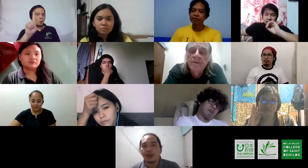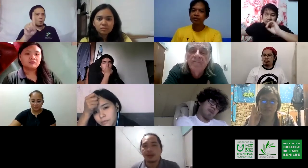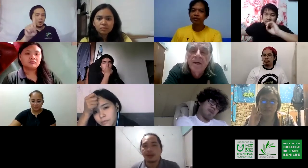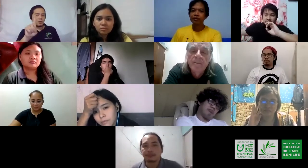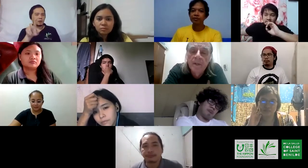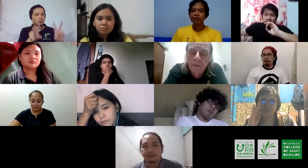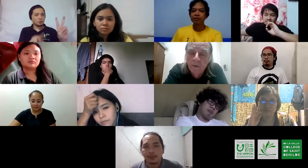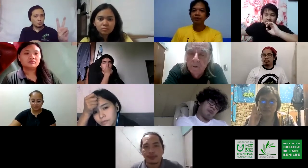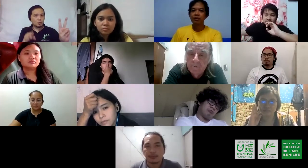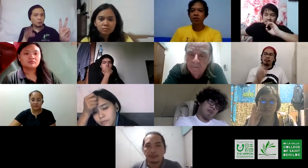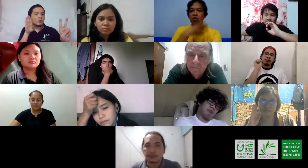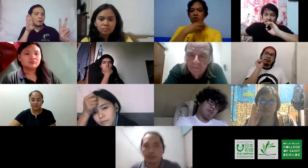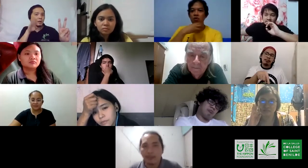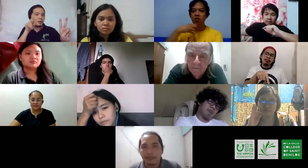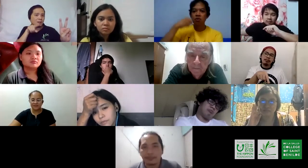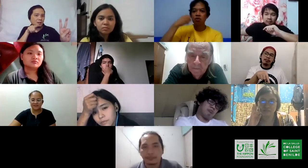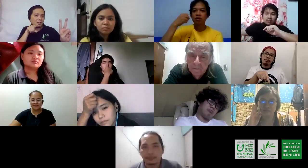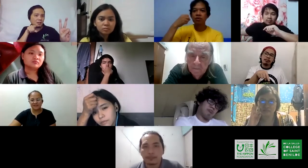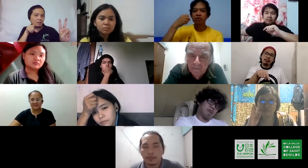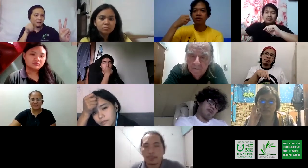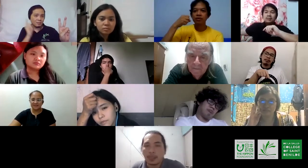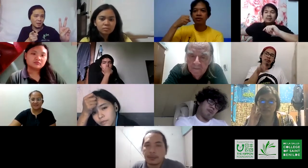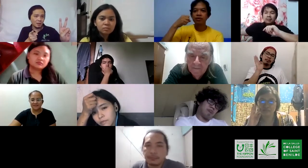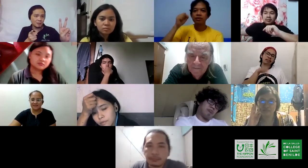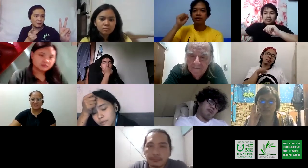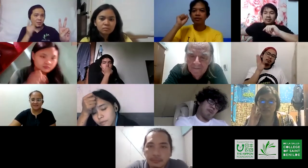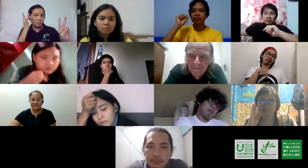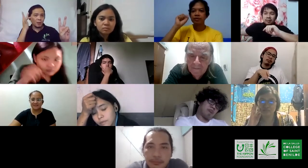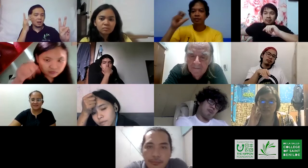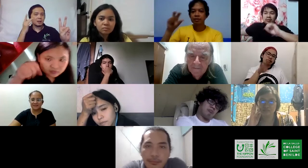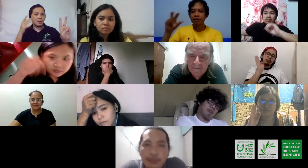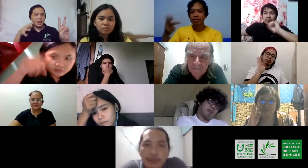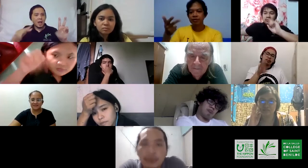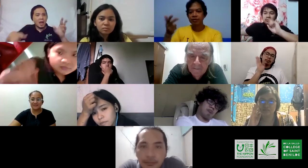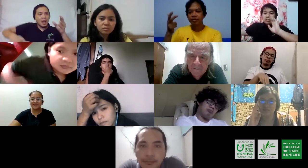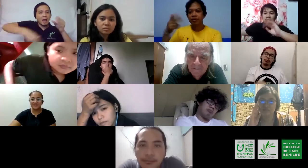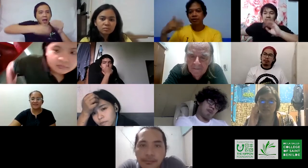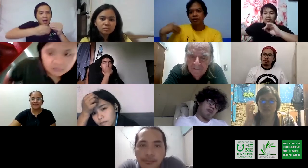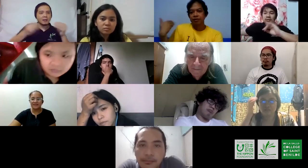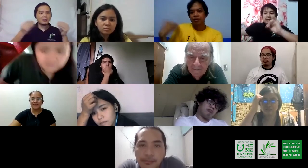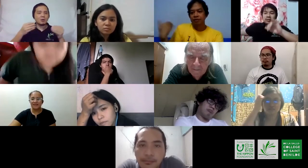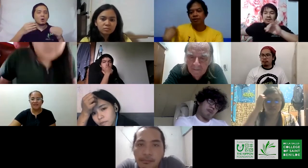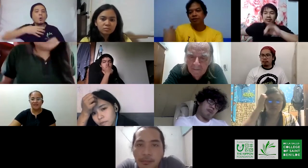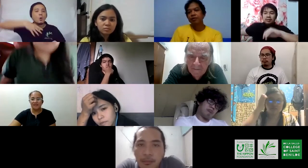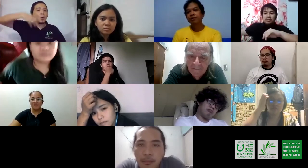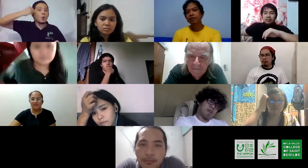basic family term.